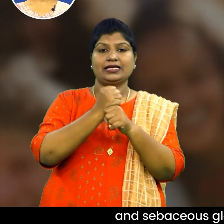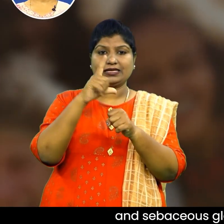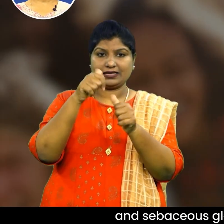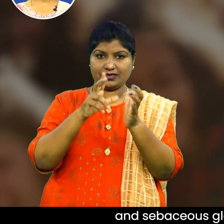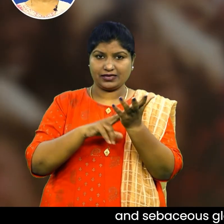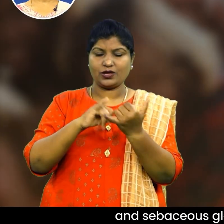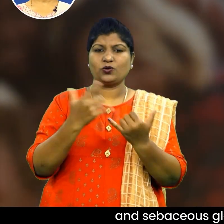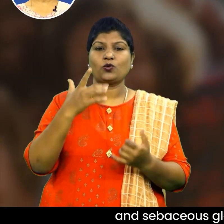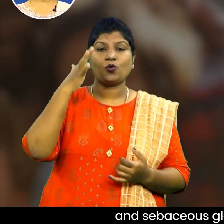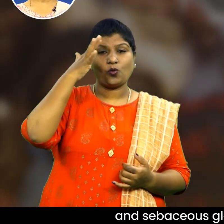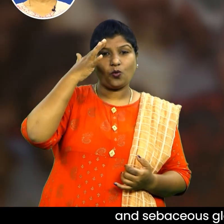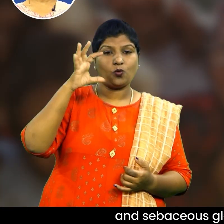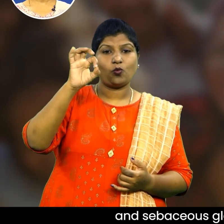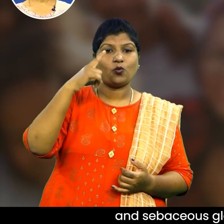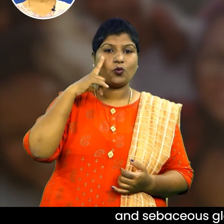increases.